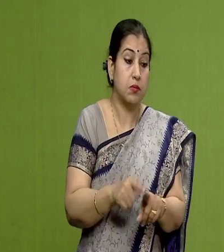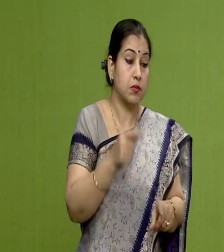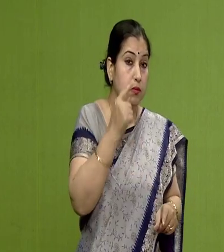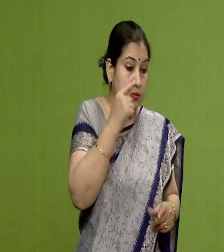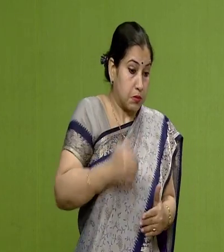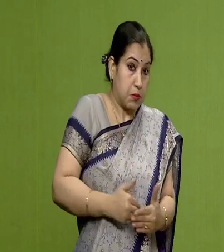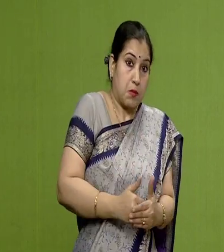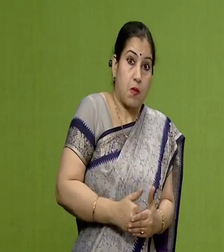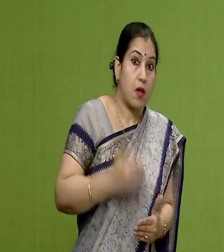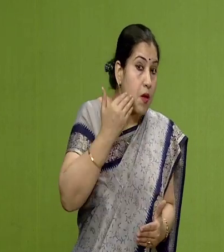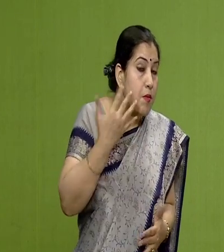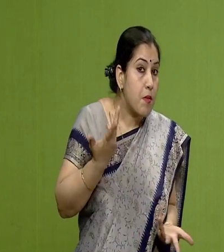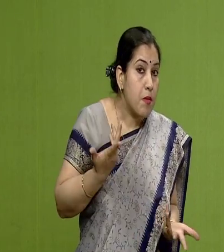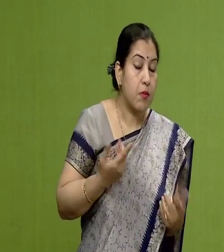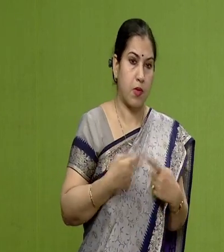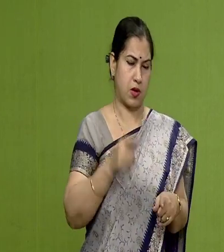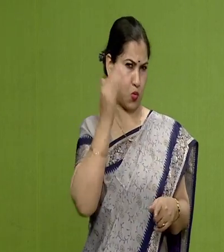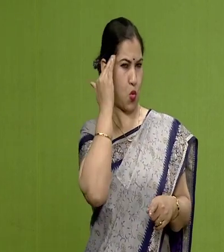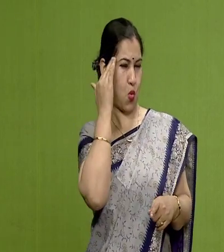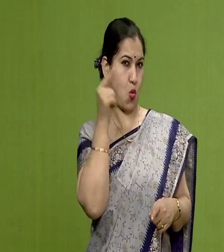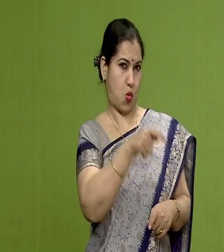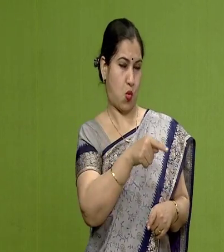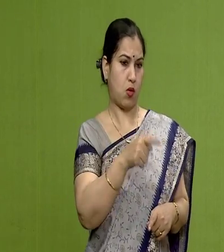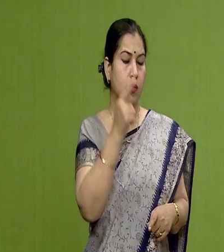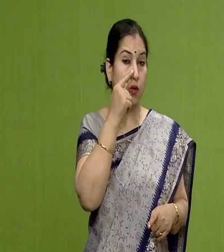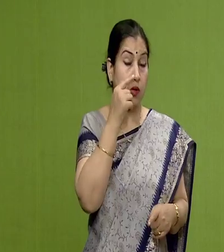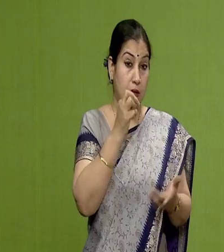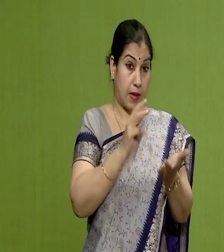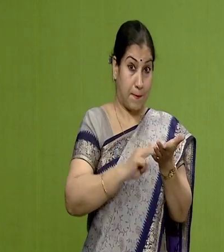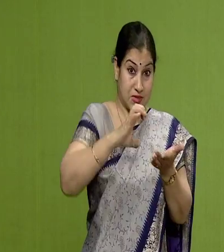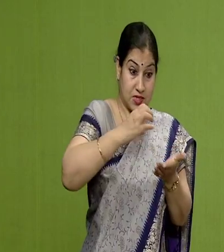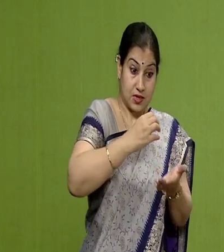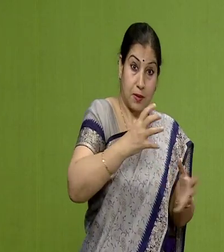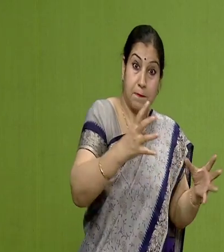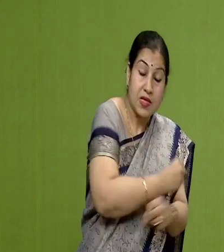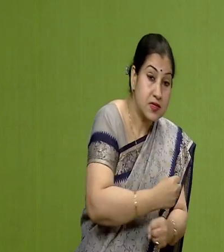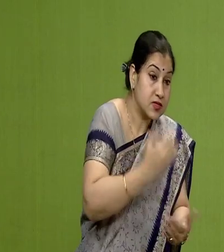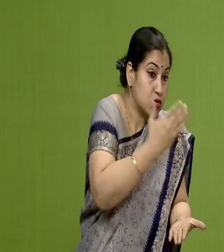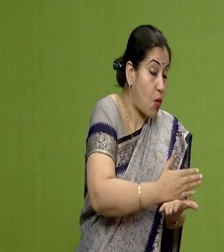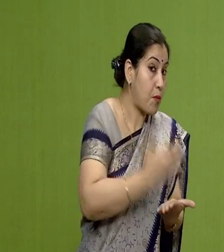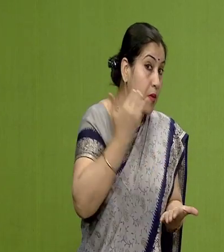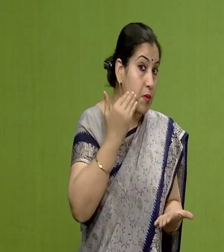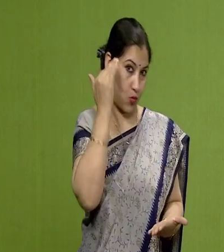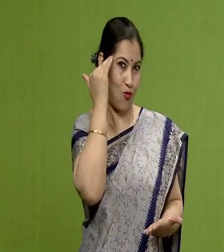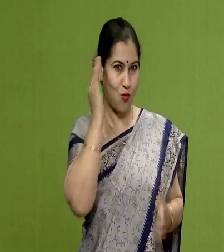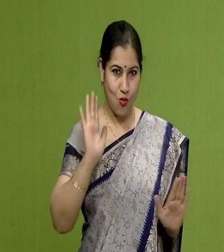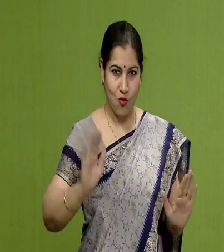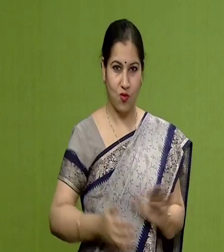conceived, but she knows when she missed the period or menstruation.